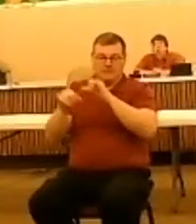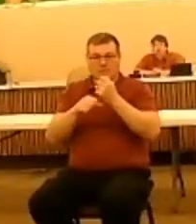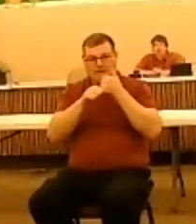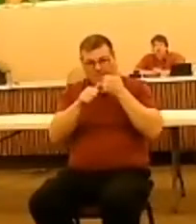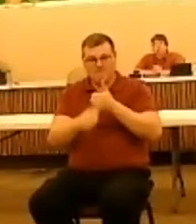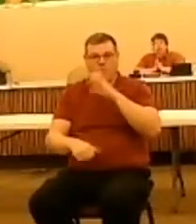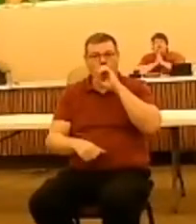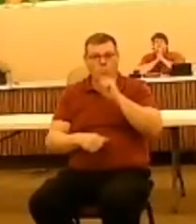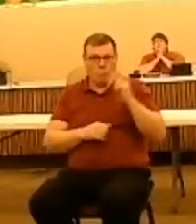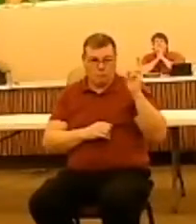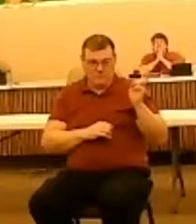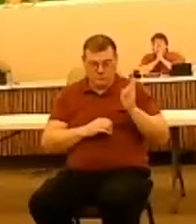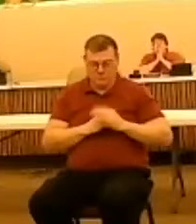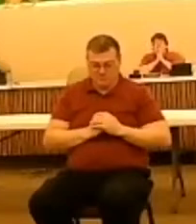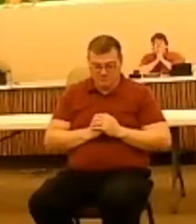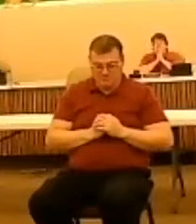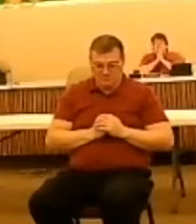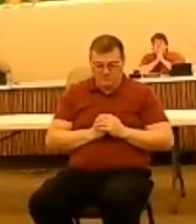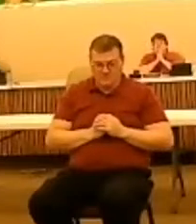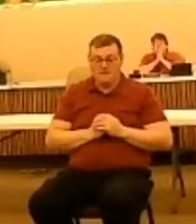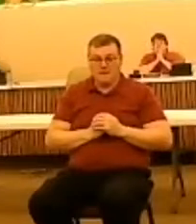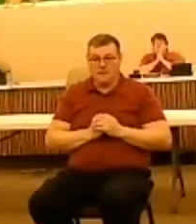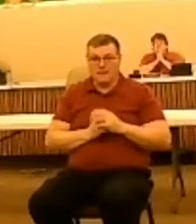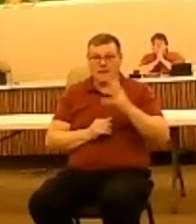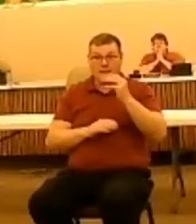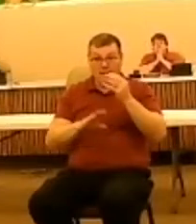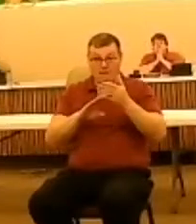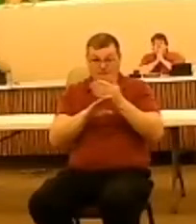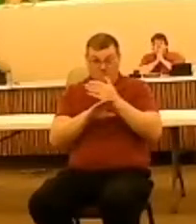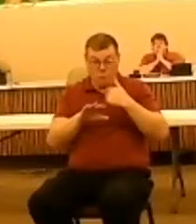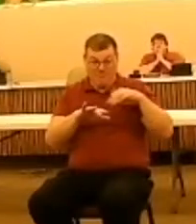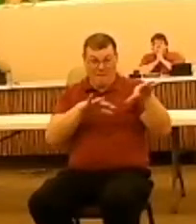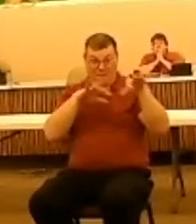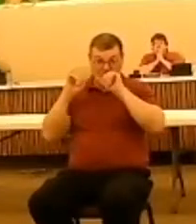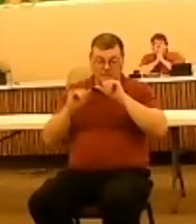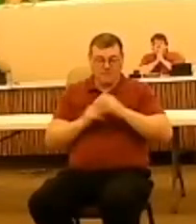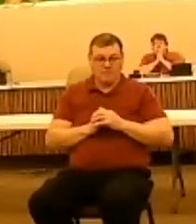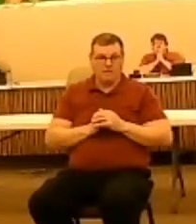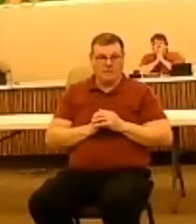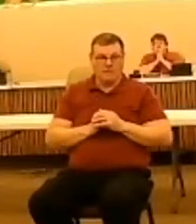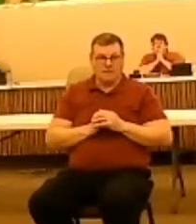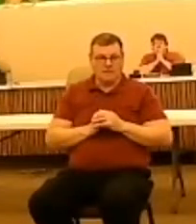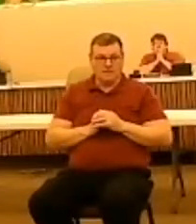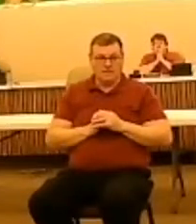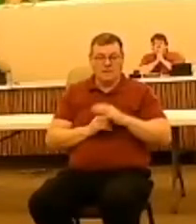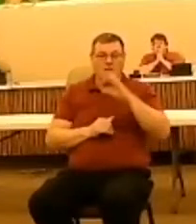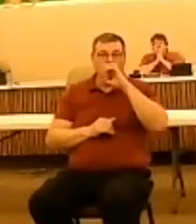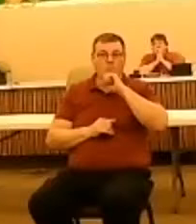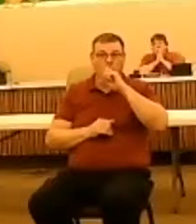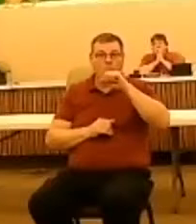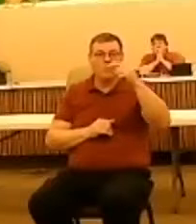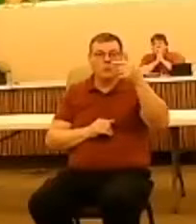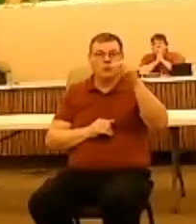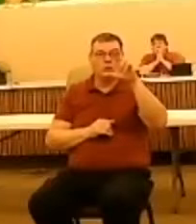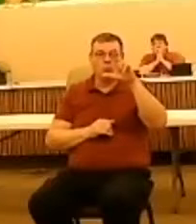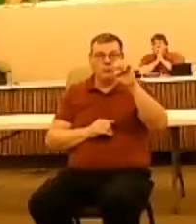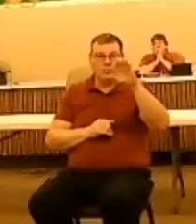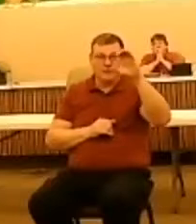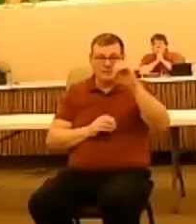and take kind of particular note that the old Greece Town Hall when it was demolished,